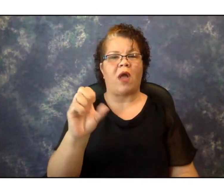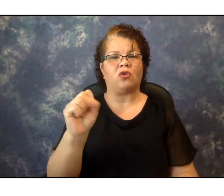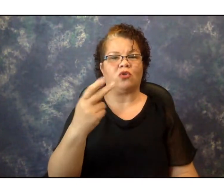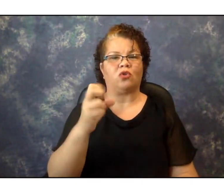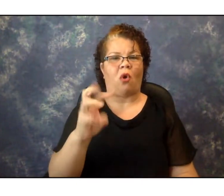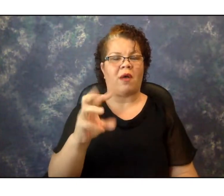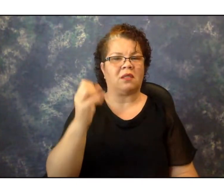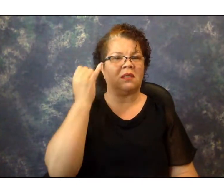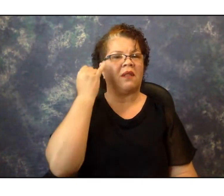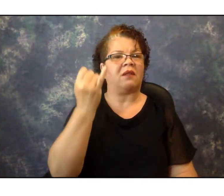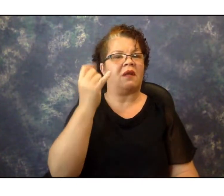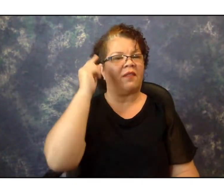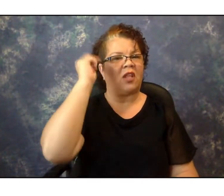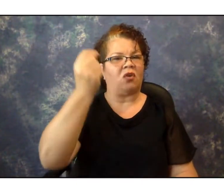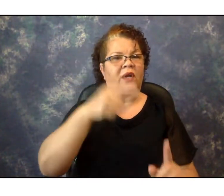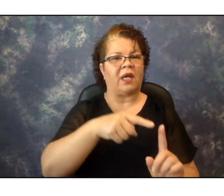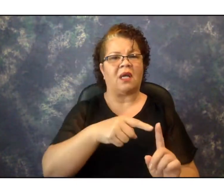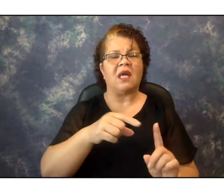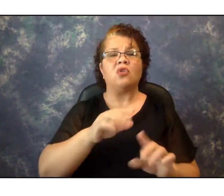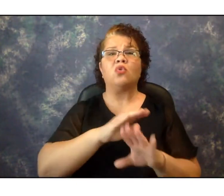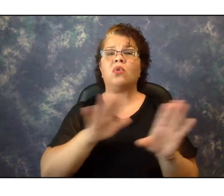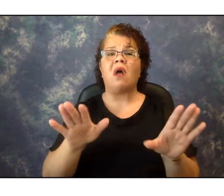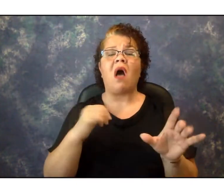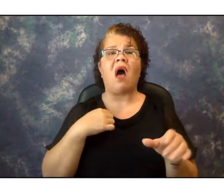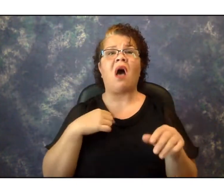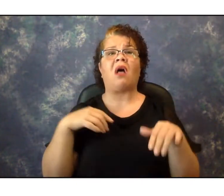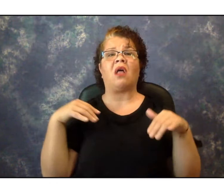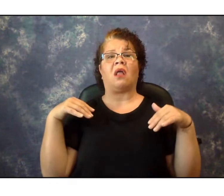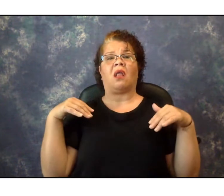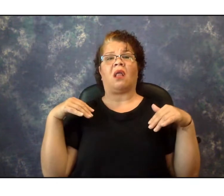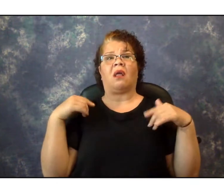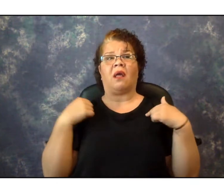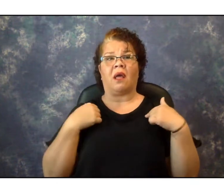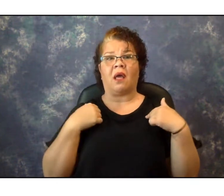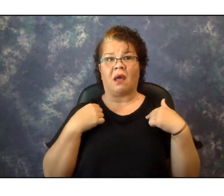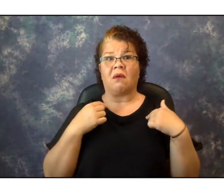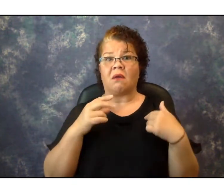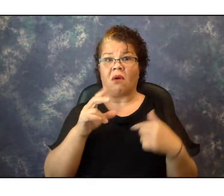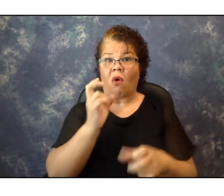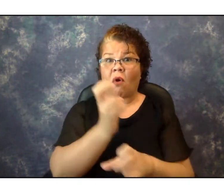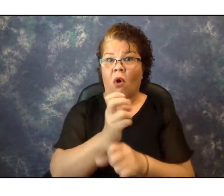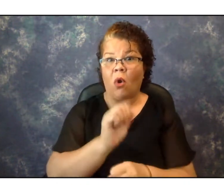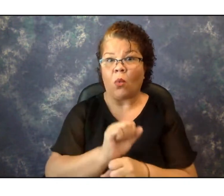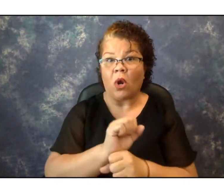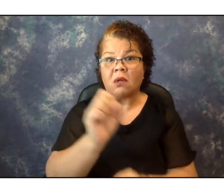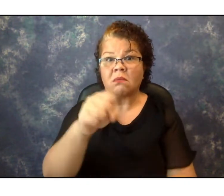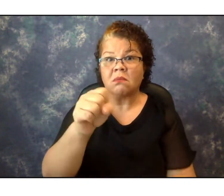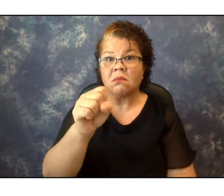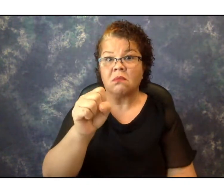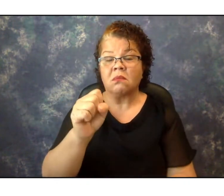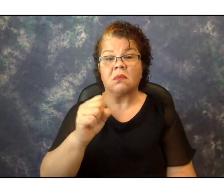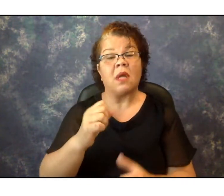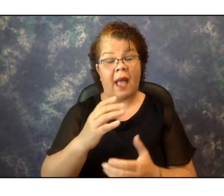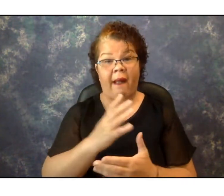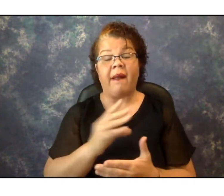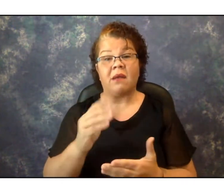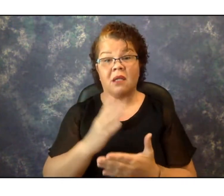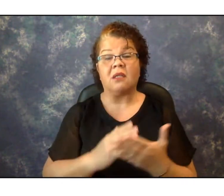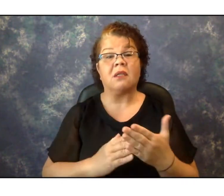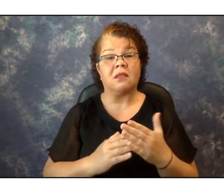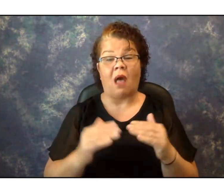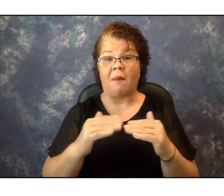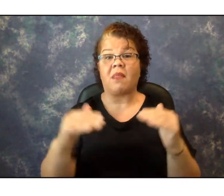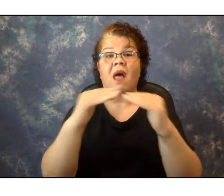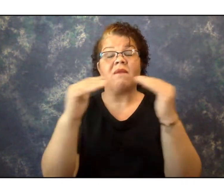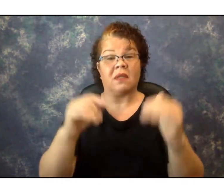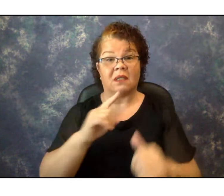say it's hard work. It is political work. And at some level, it is unbiased. If you're Black in this country, you